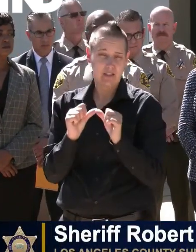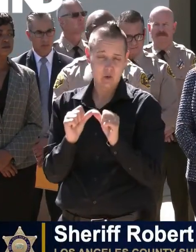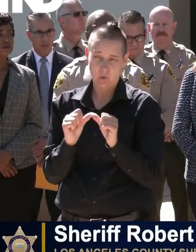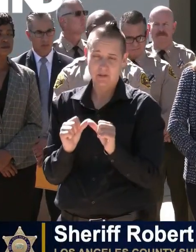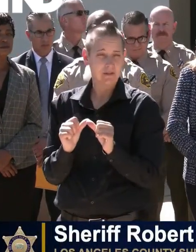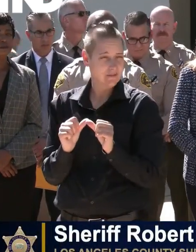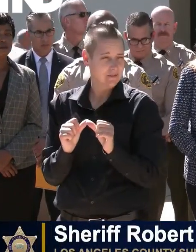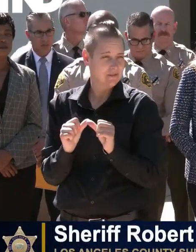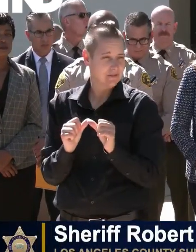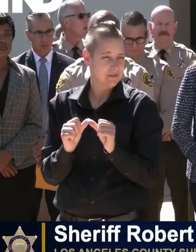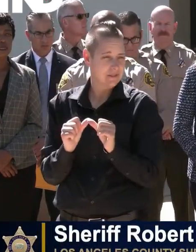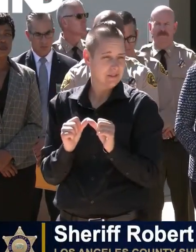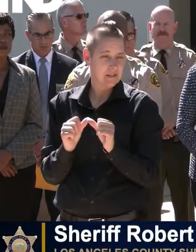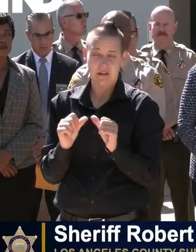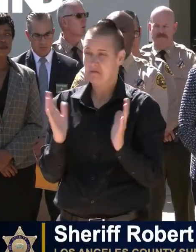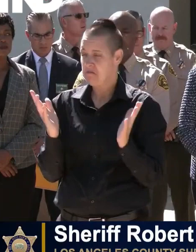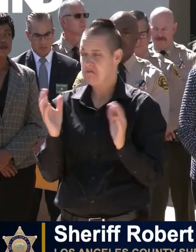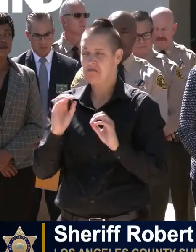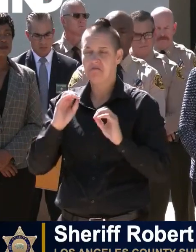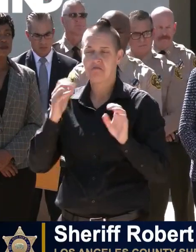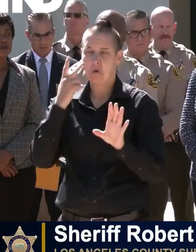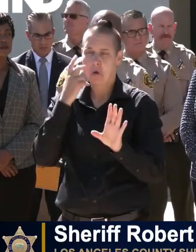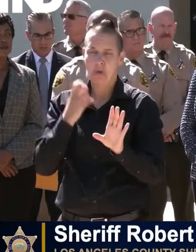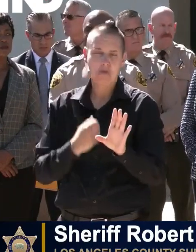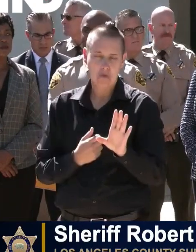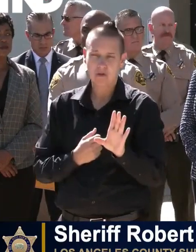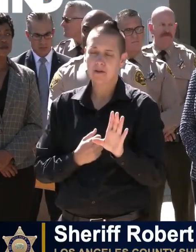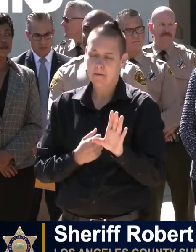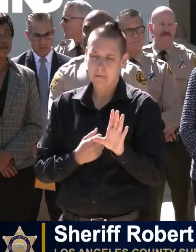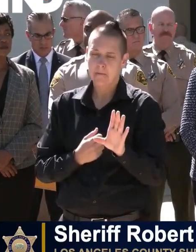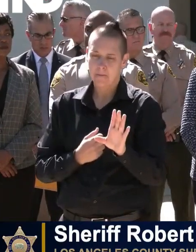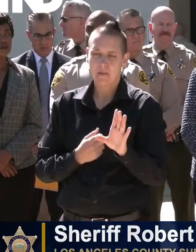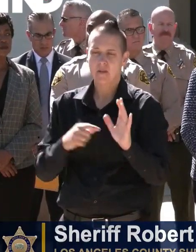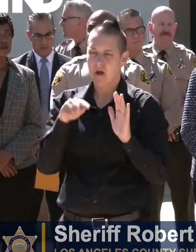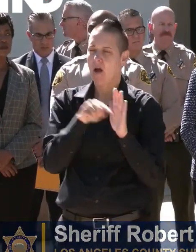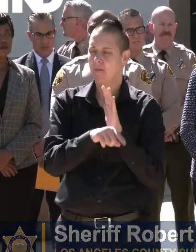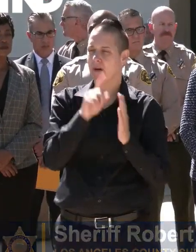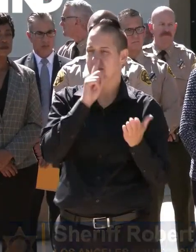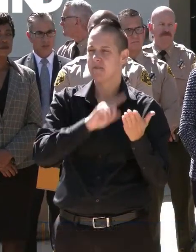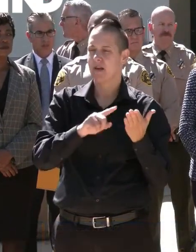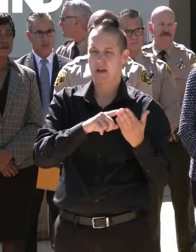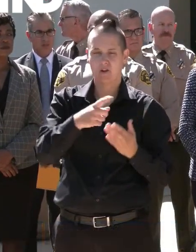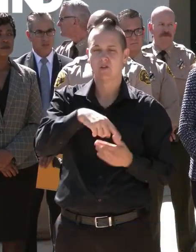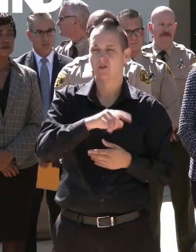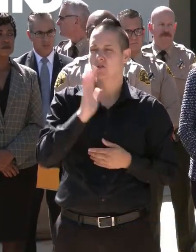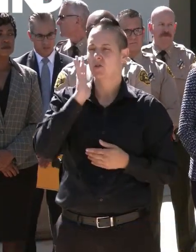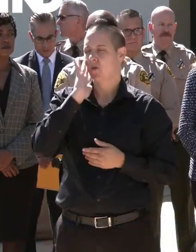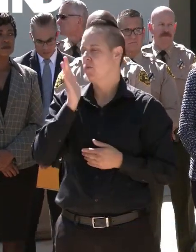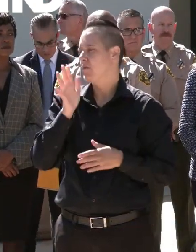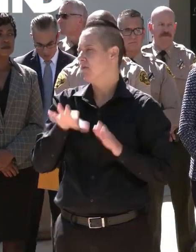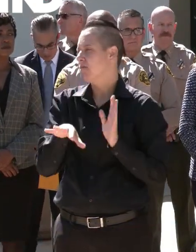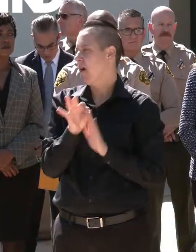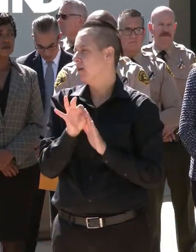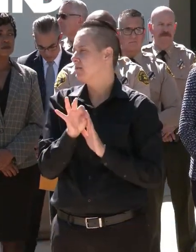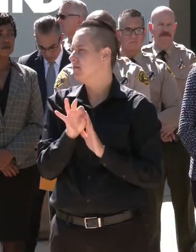continues. I have no doubt that our homicide investigators will get to the